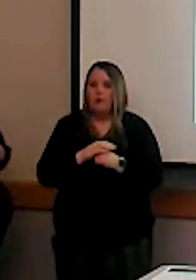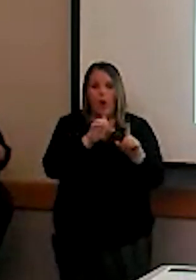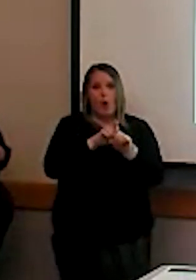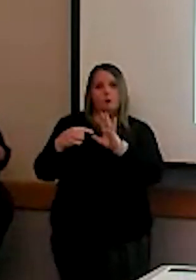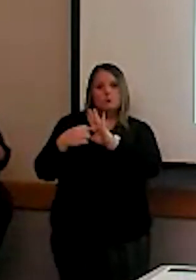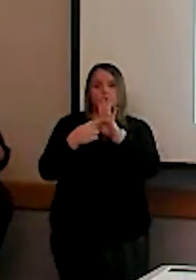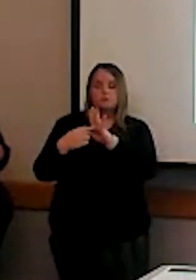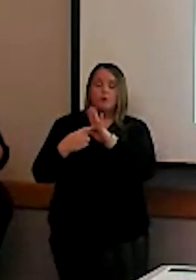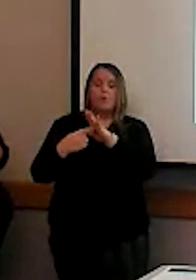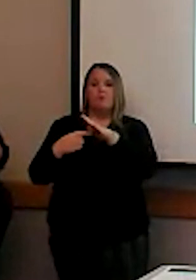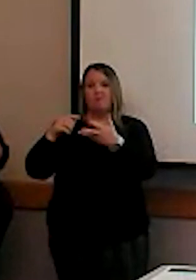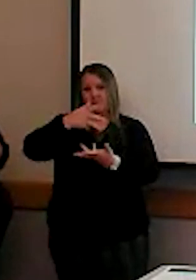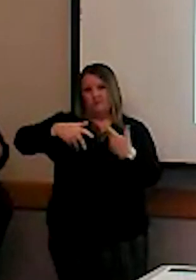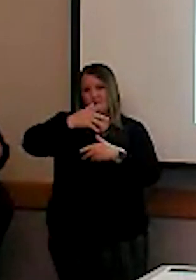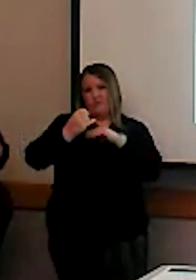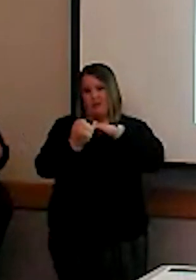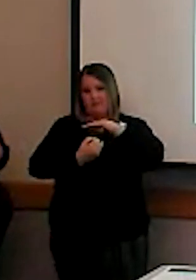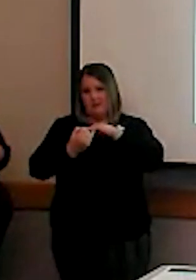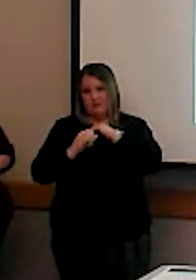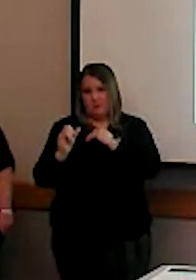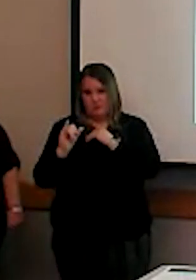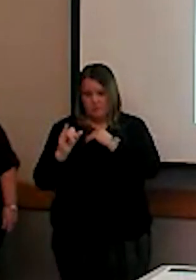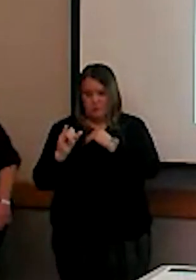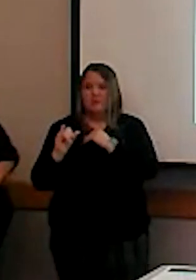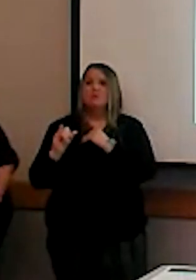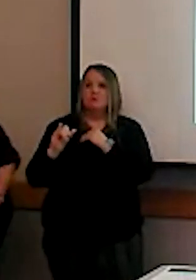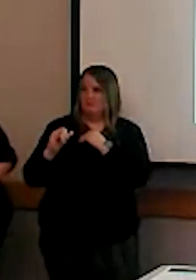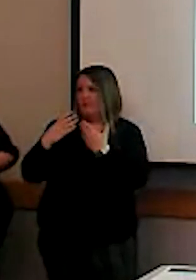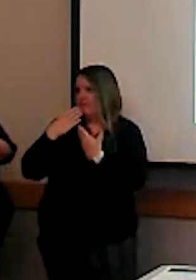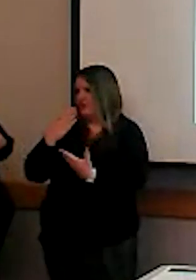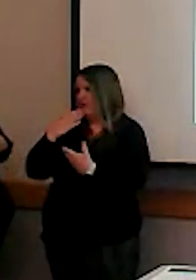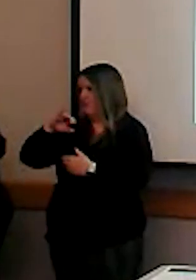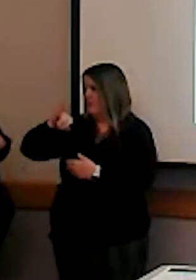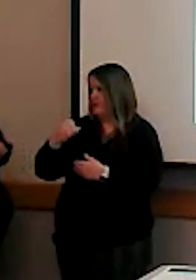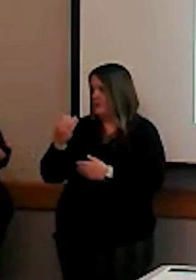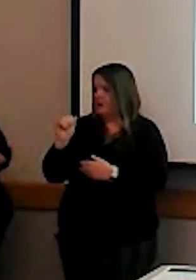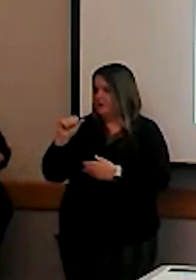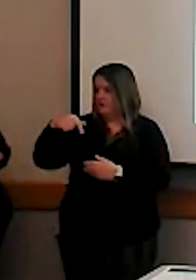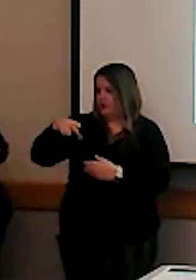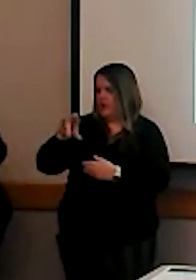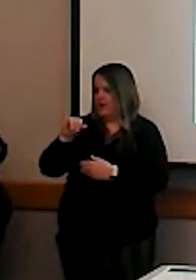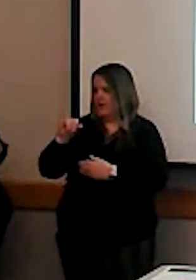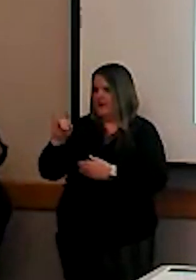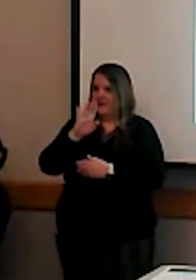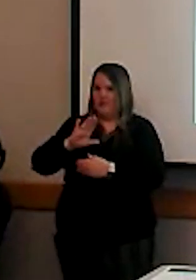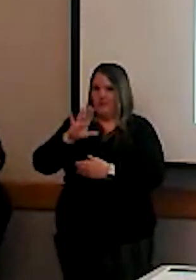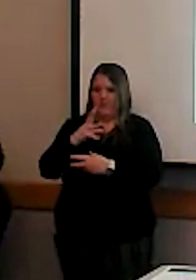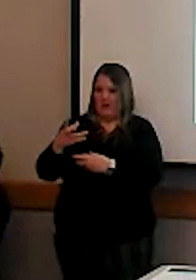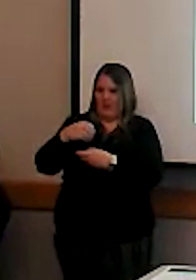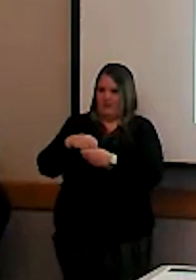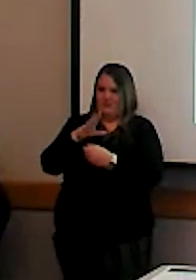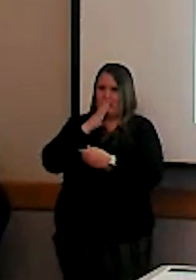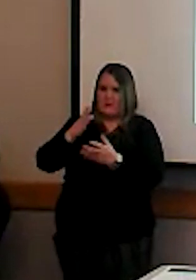social isolation piece, and thank you, Jacqui, because all of your inclusiveness was a very